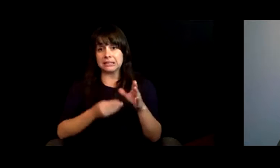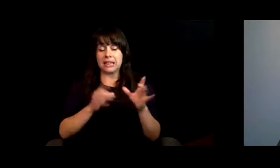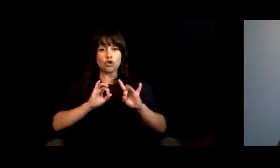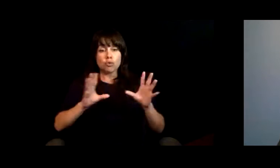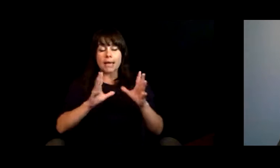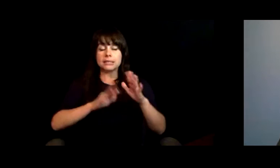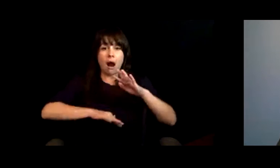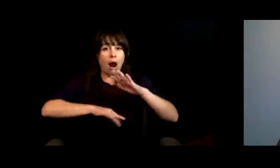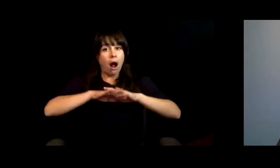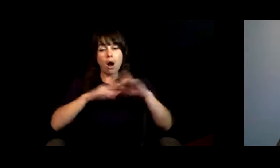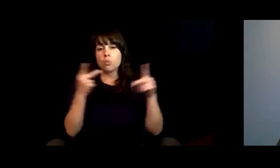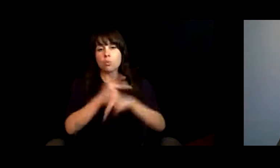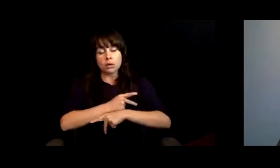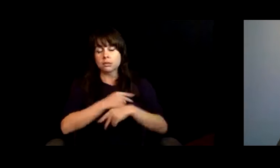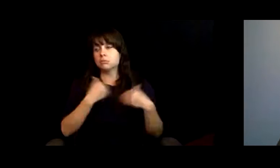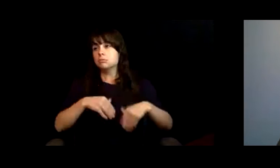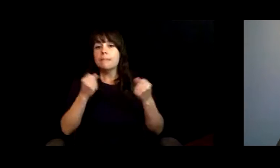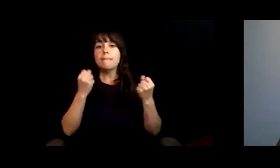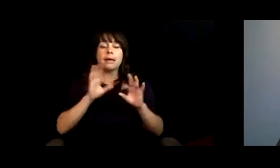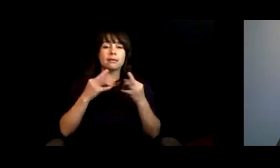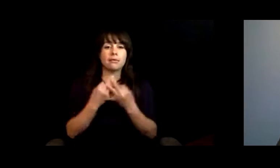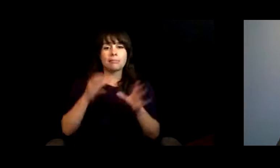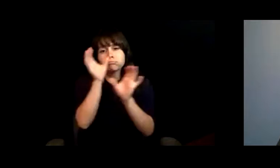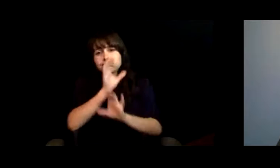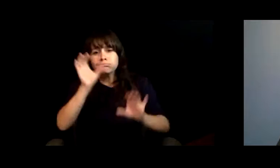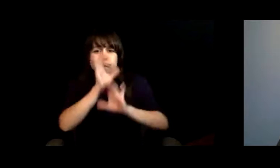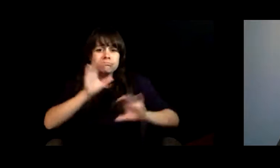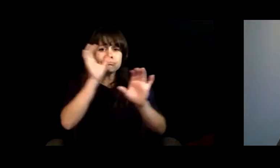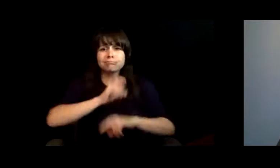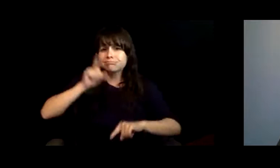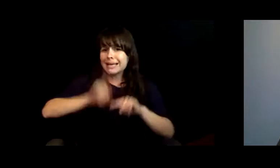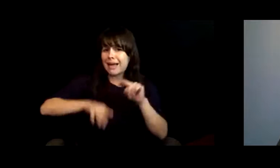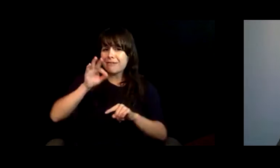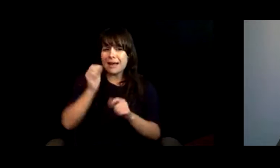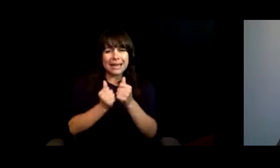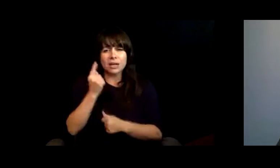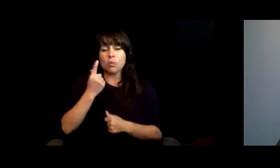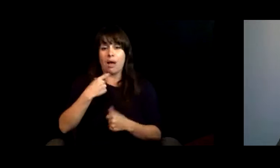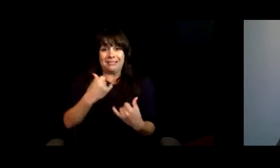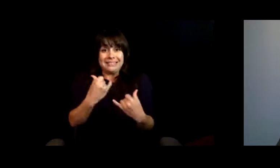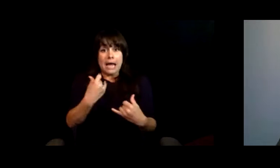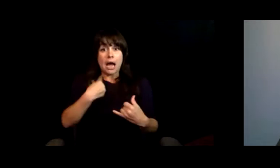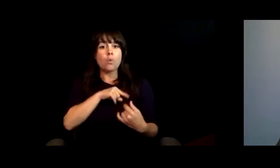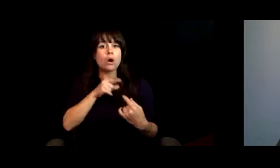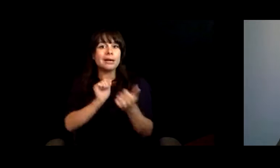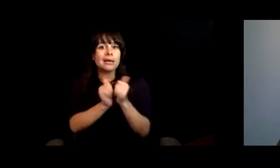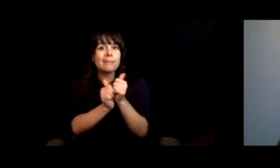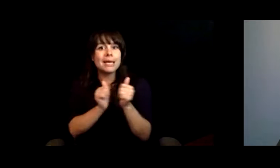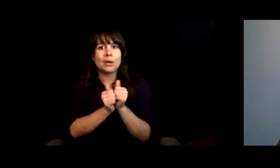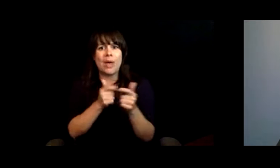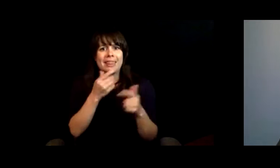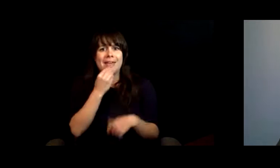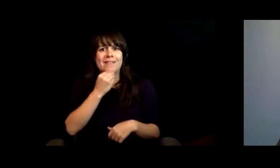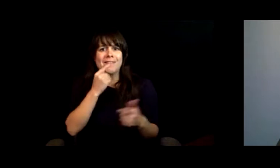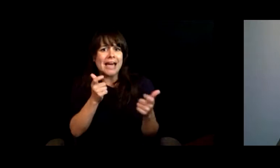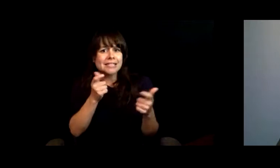who look for months and months and months without the ability to find anyone. And we're at the point where we're competing with fast food and retail restaurants for entry-level